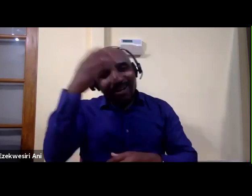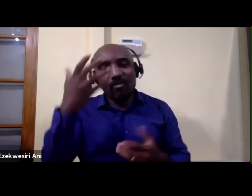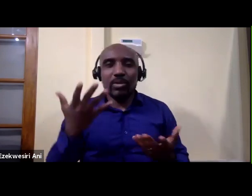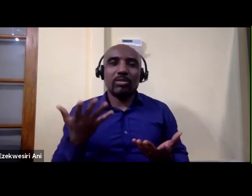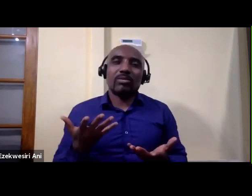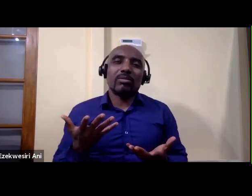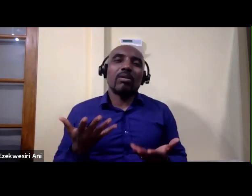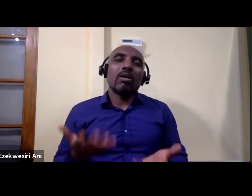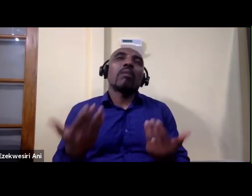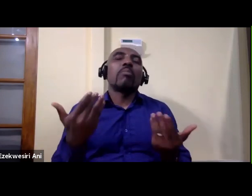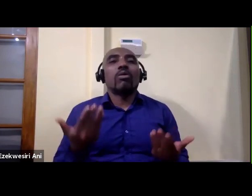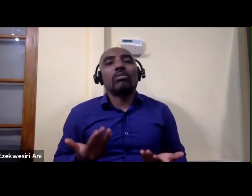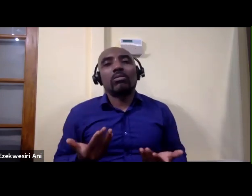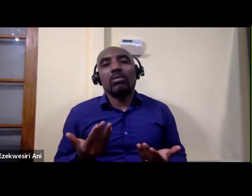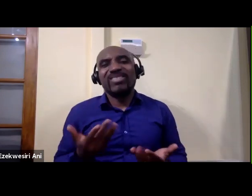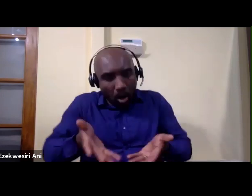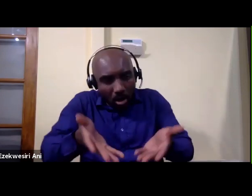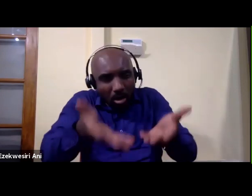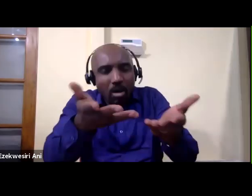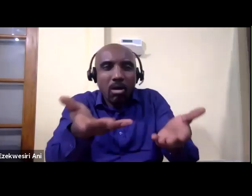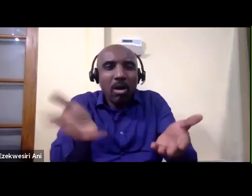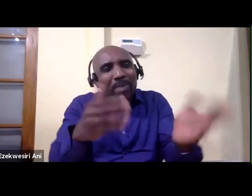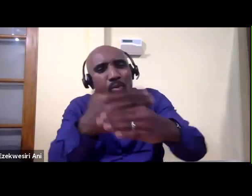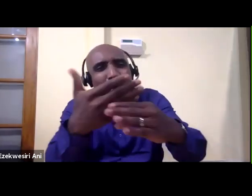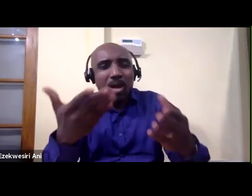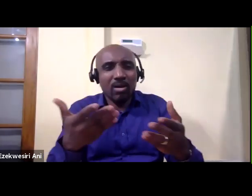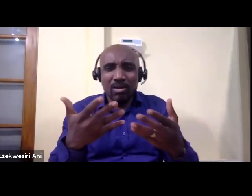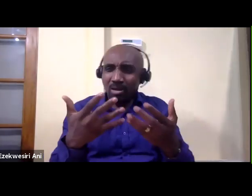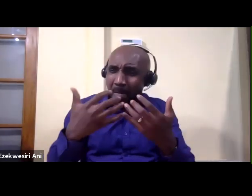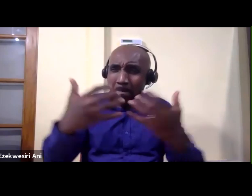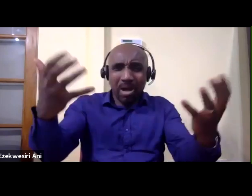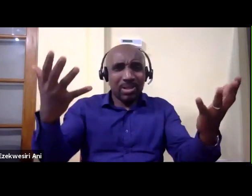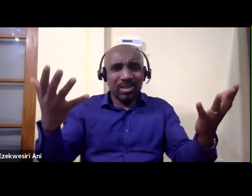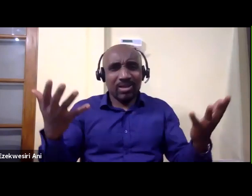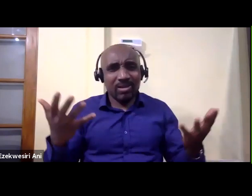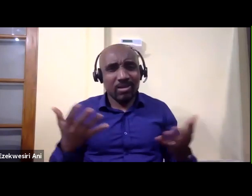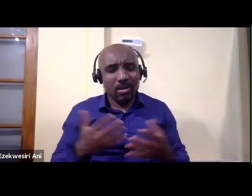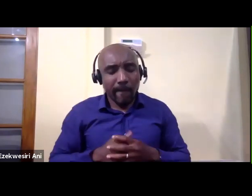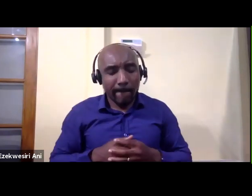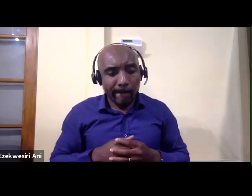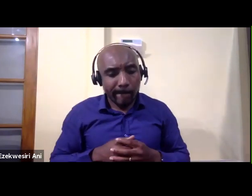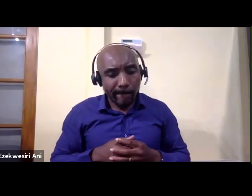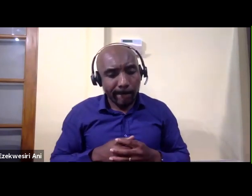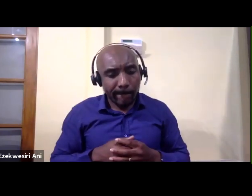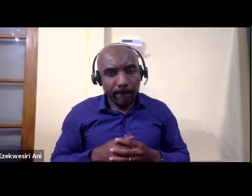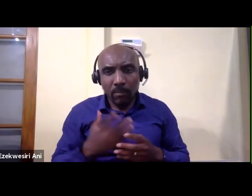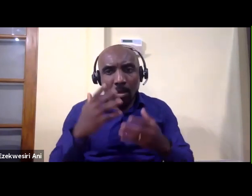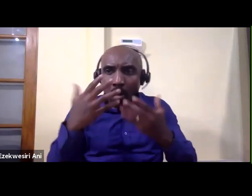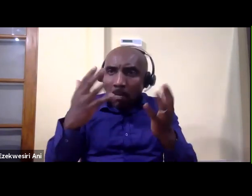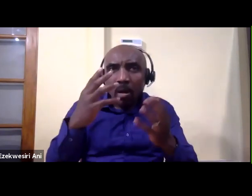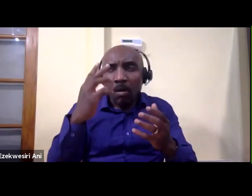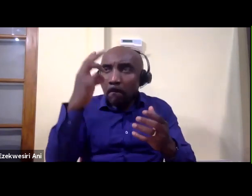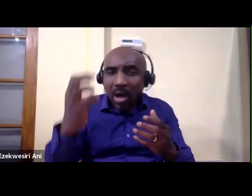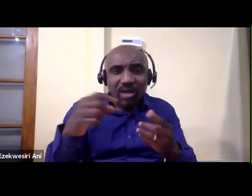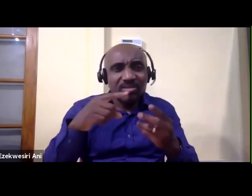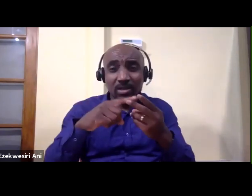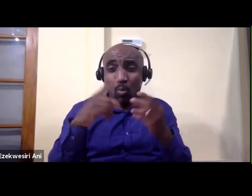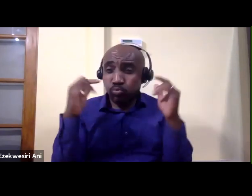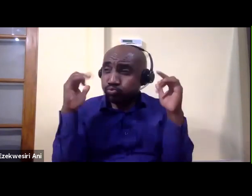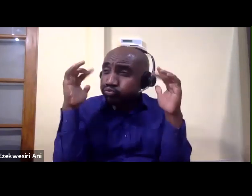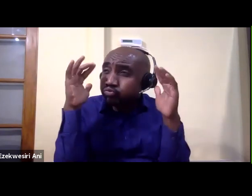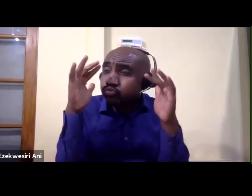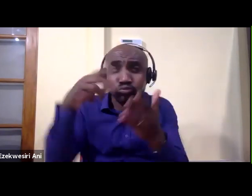They shouldn't let people out in the public place like in the buses. It's going to be jam-packed. People